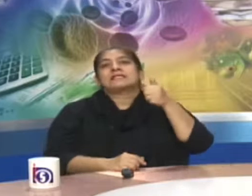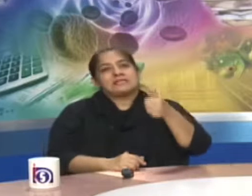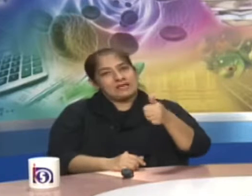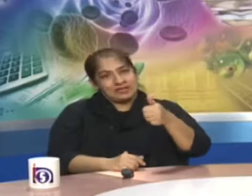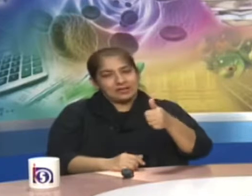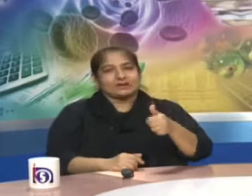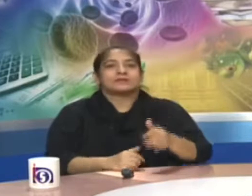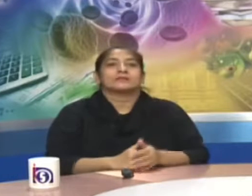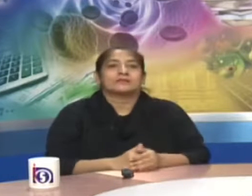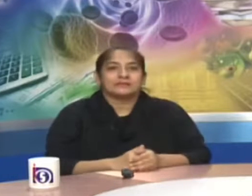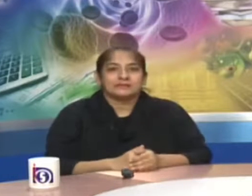1956.